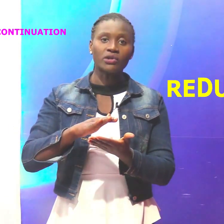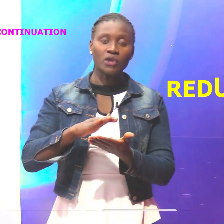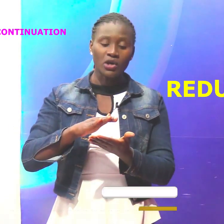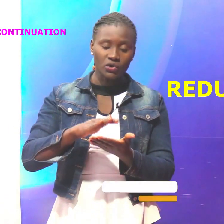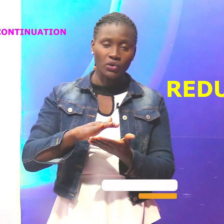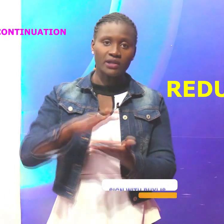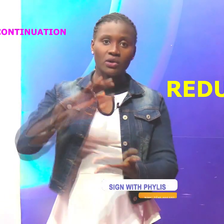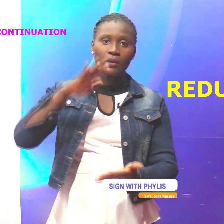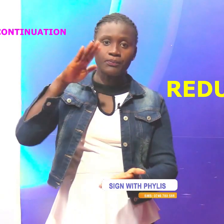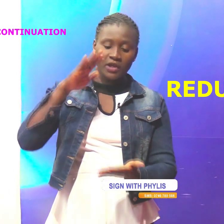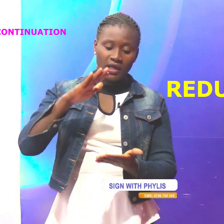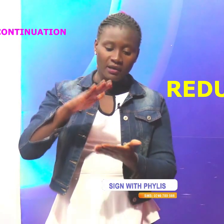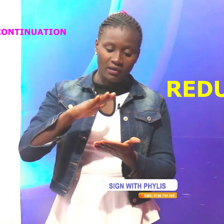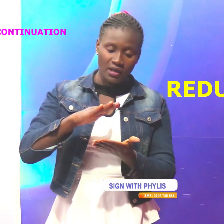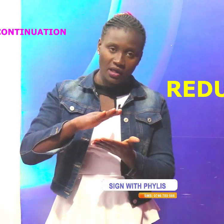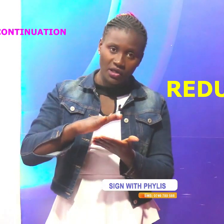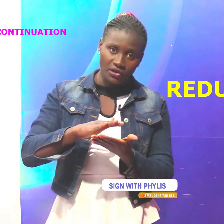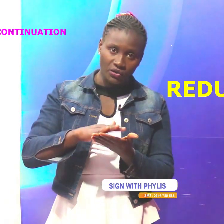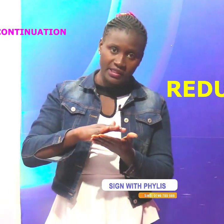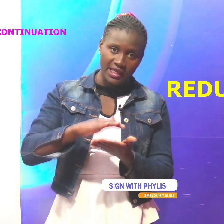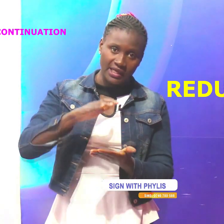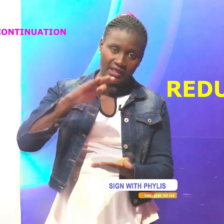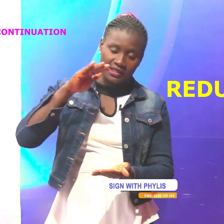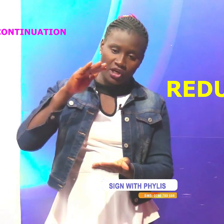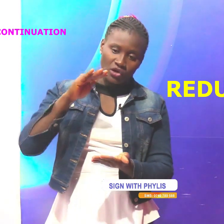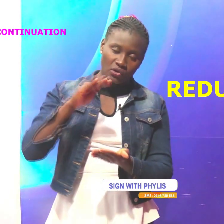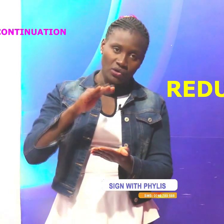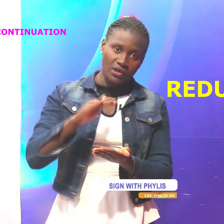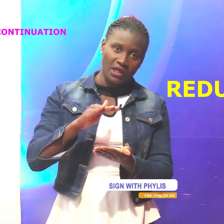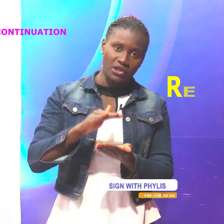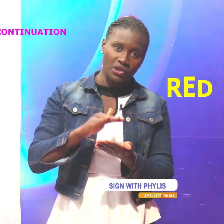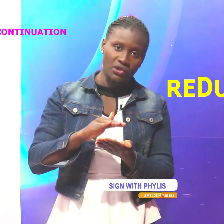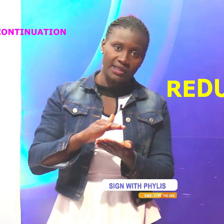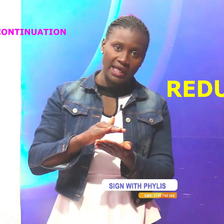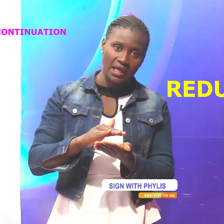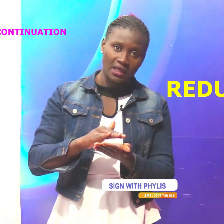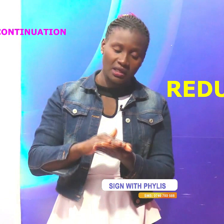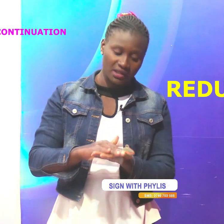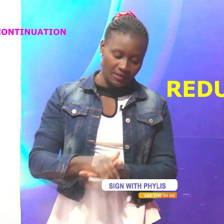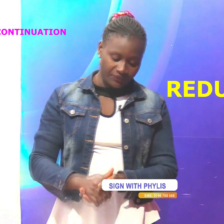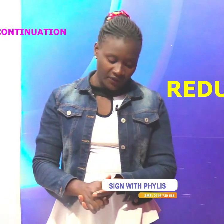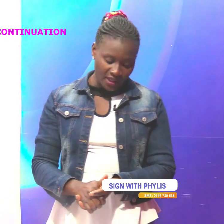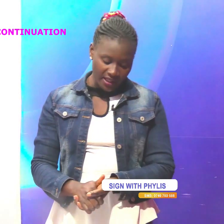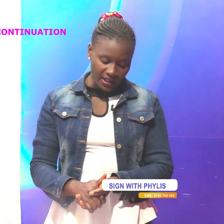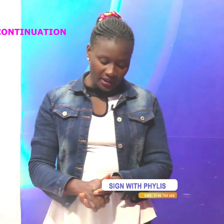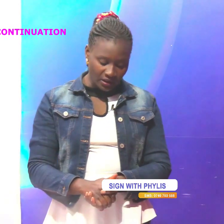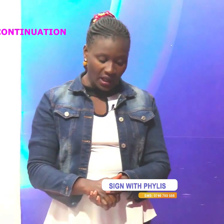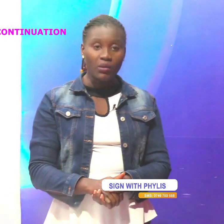do it. So reduce, like this, you reduce like this. And then our next